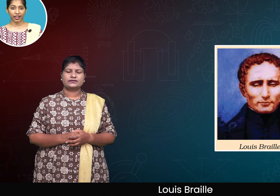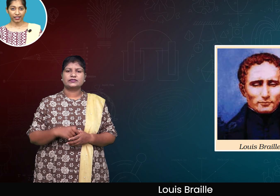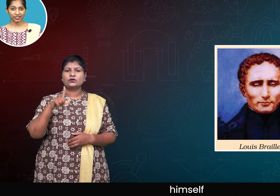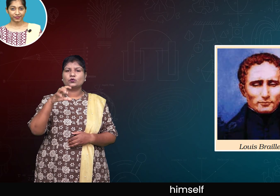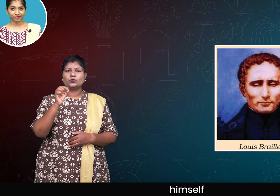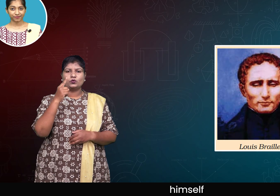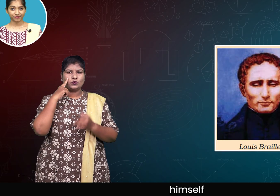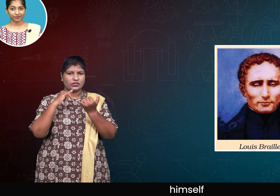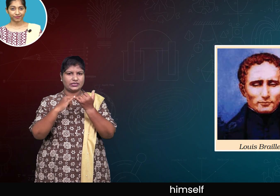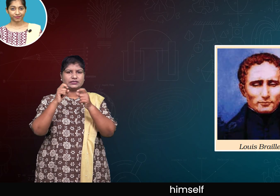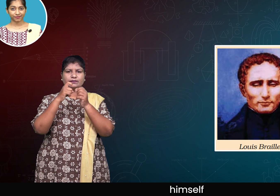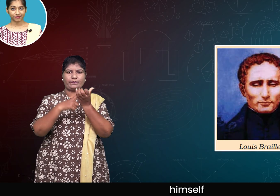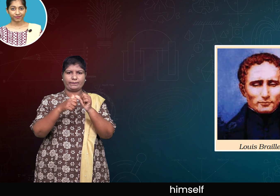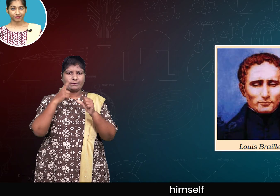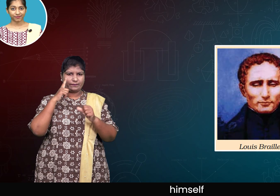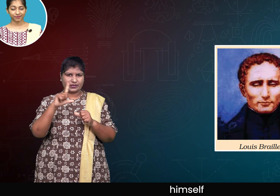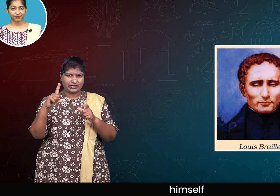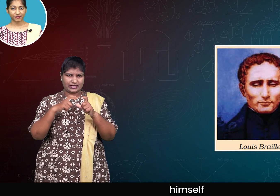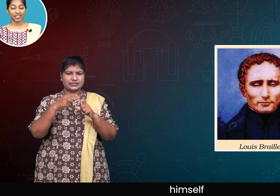Louis Braille,